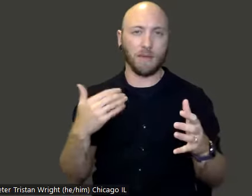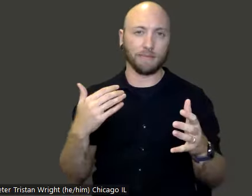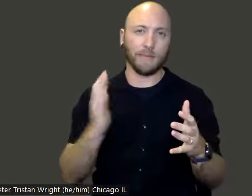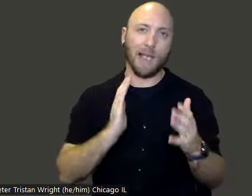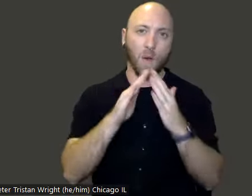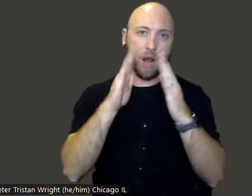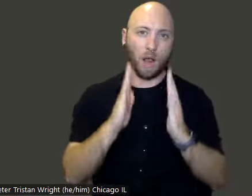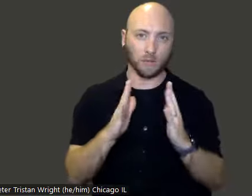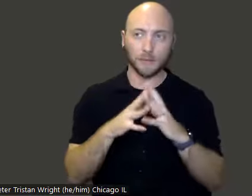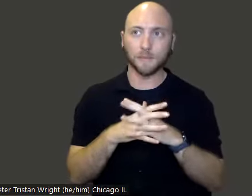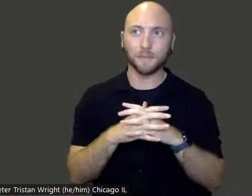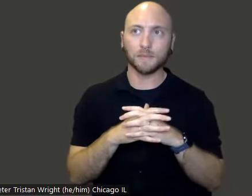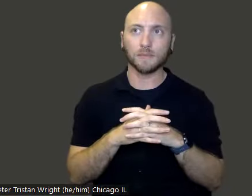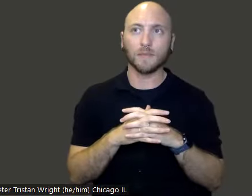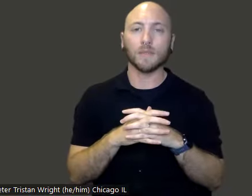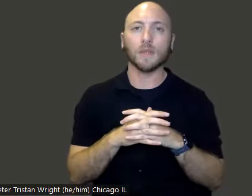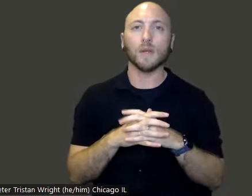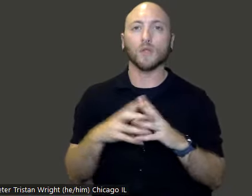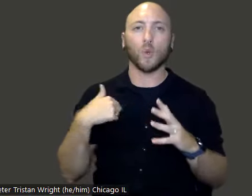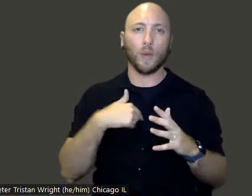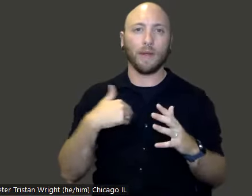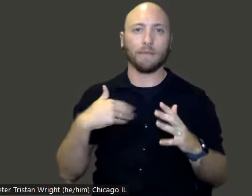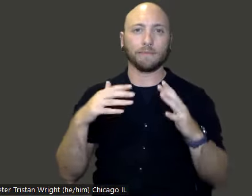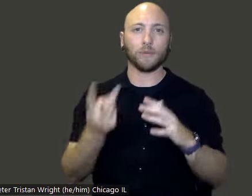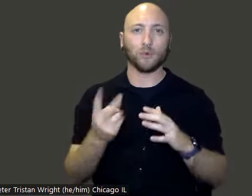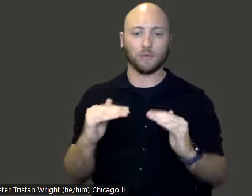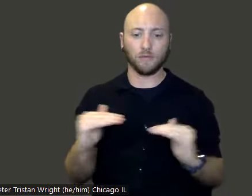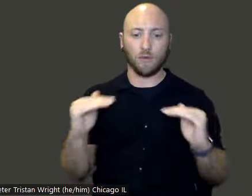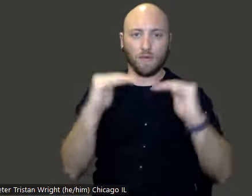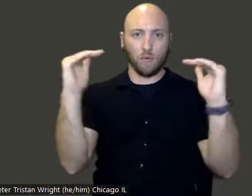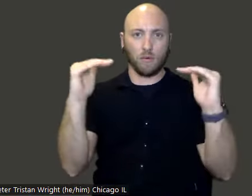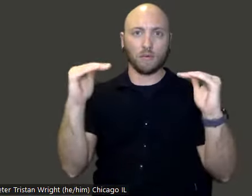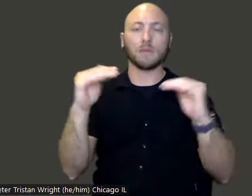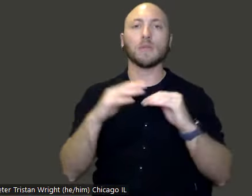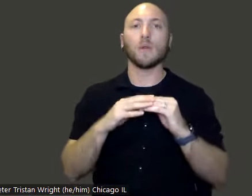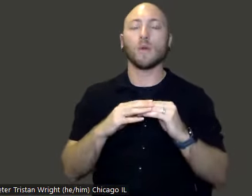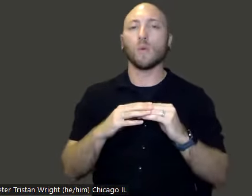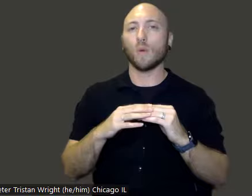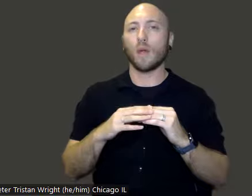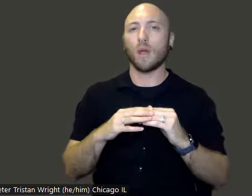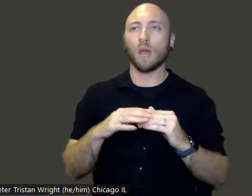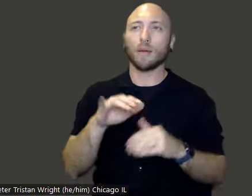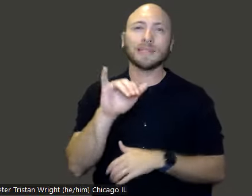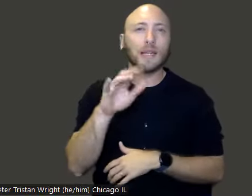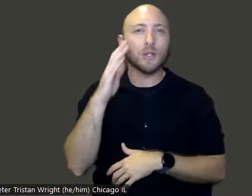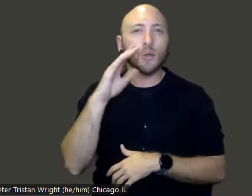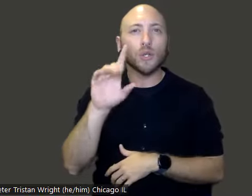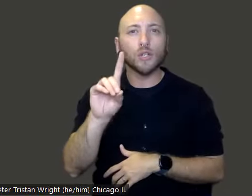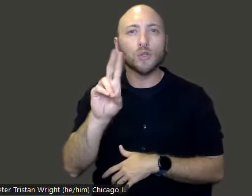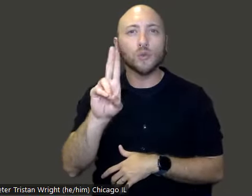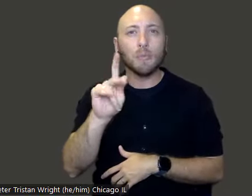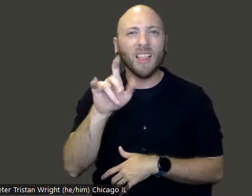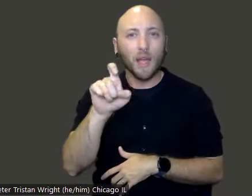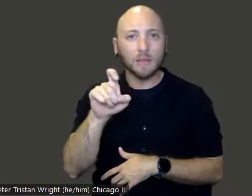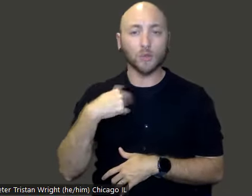we lived and we were renting out the basement, but it was completely closed off. It was kind of like a duplex stacked on top of each